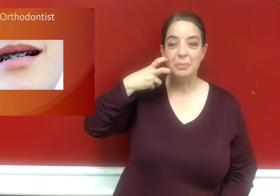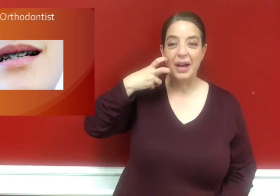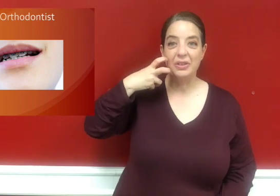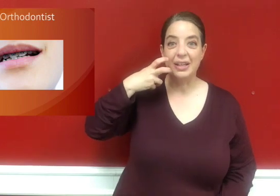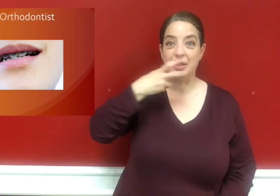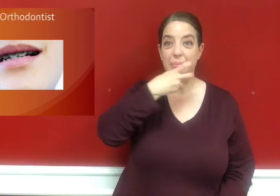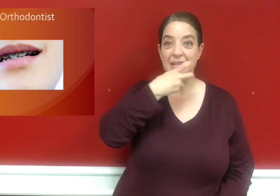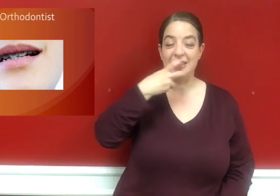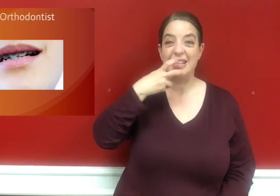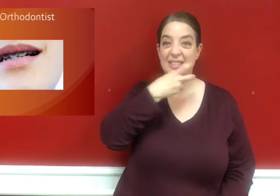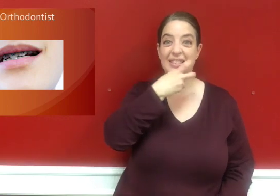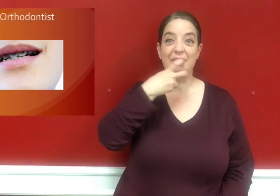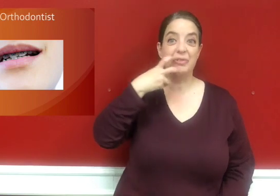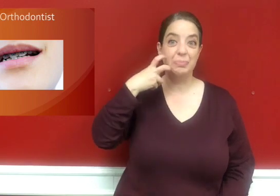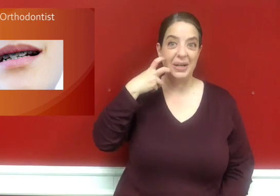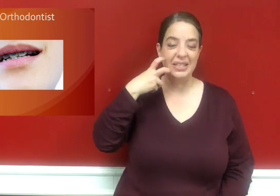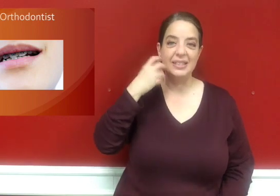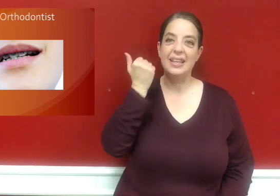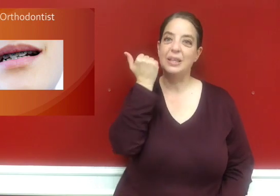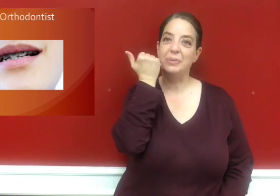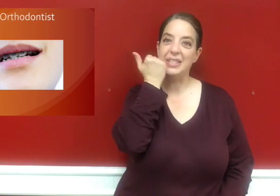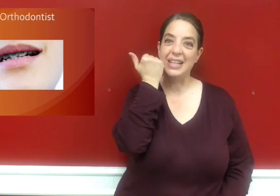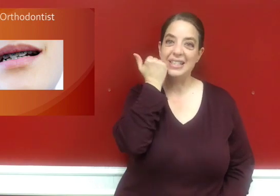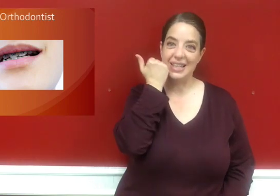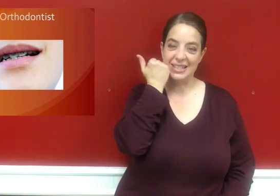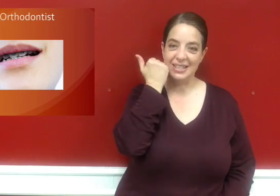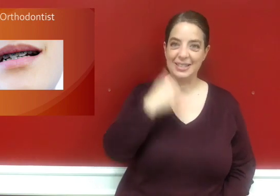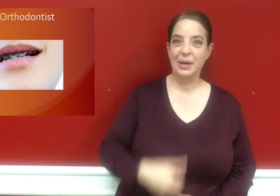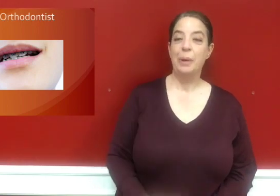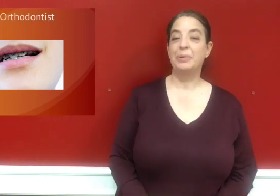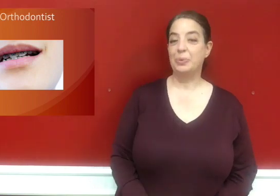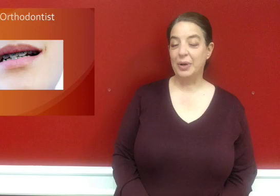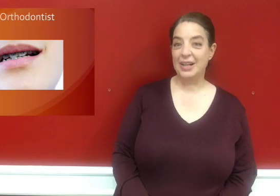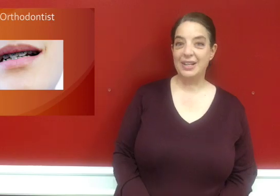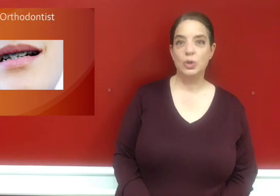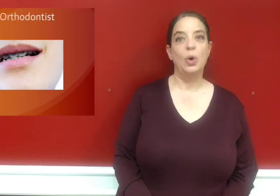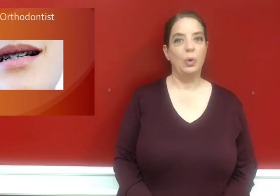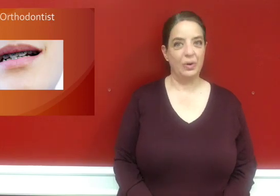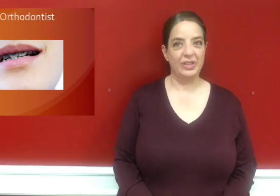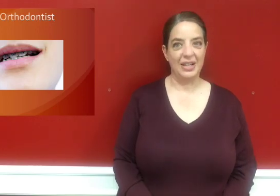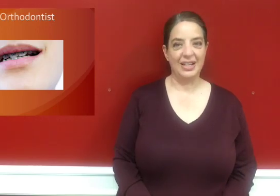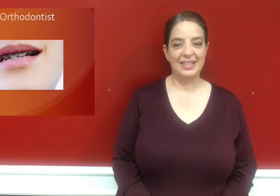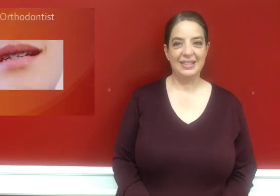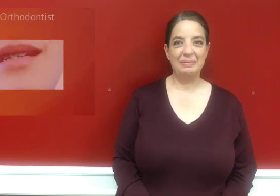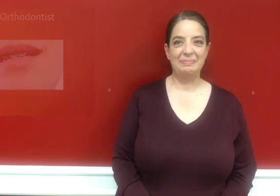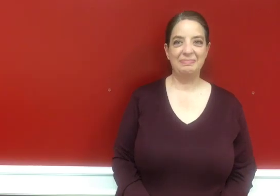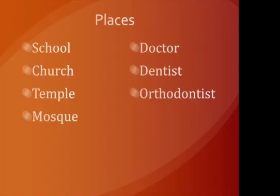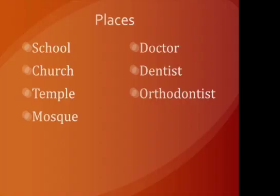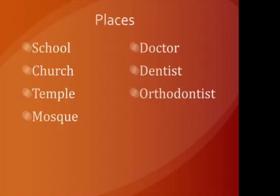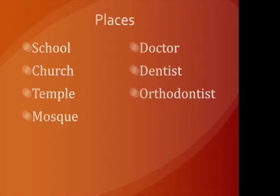mouth like the braces. That's the sign for braces, and then we sign dentist. But the word is orthodontist.